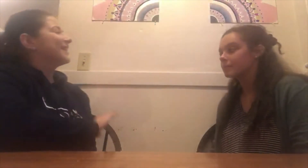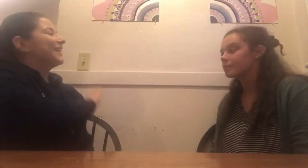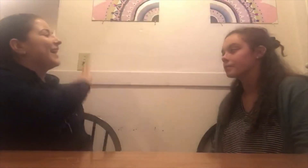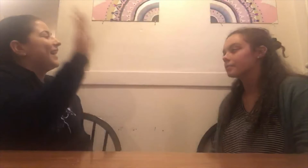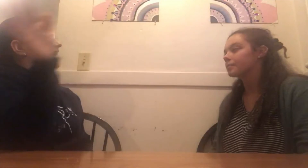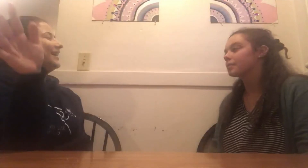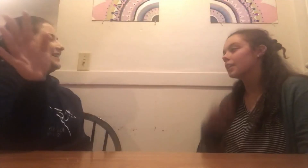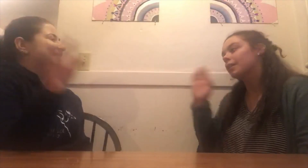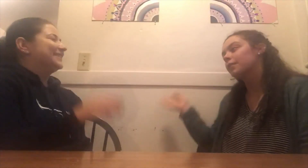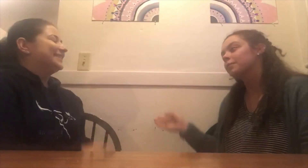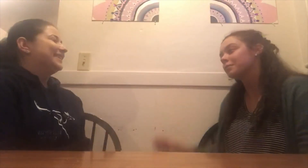Hi, Hello.